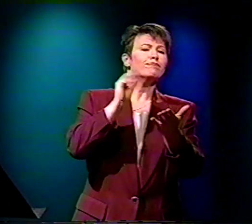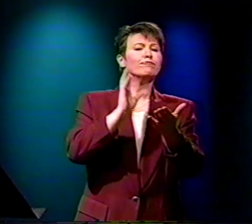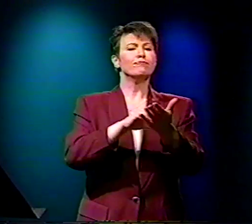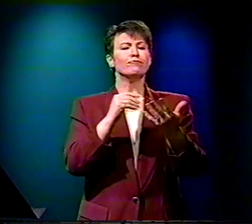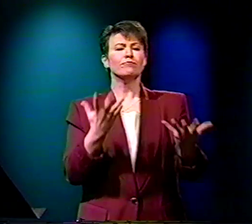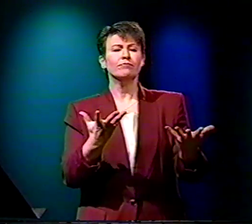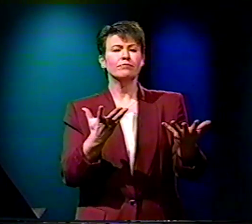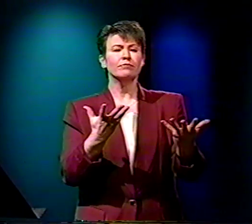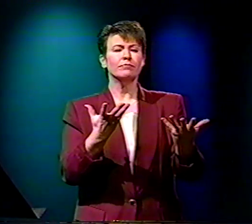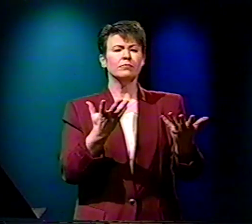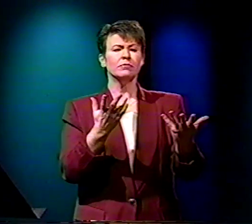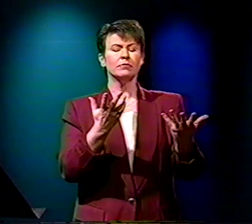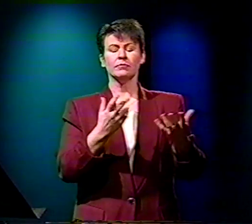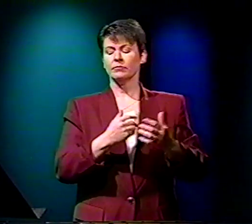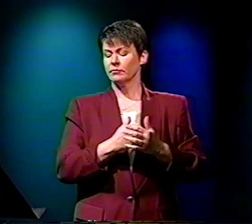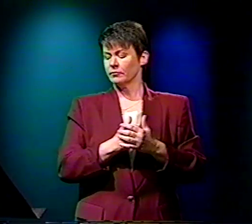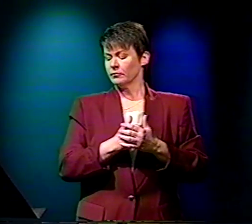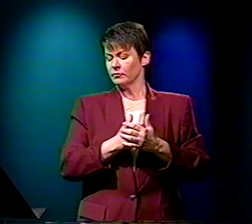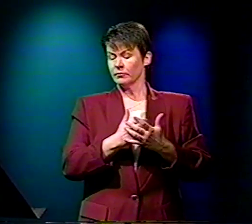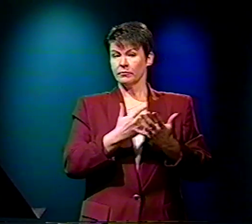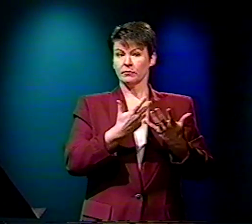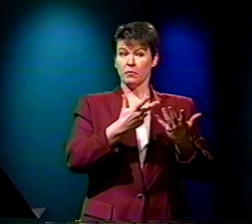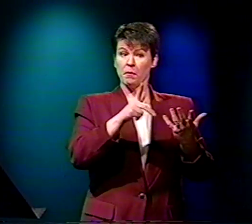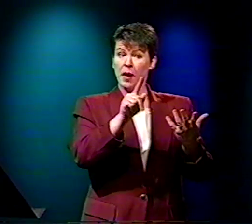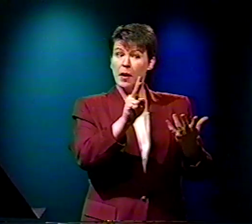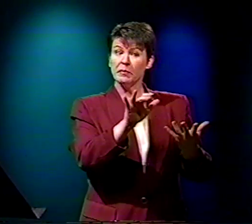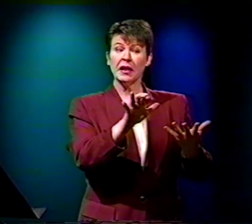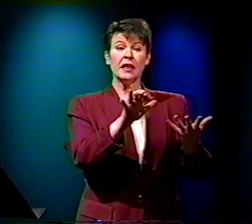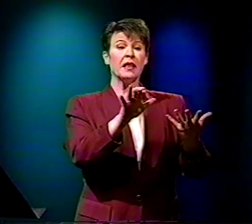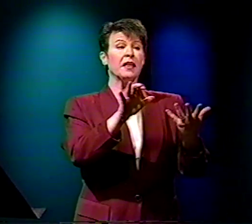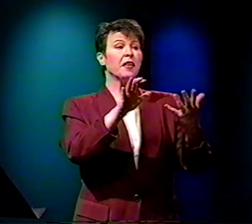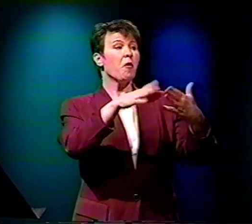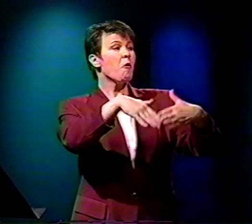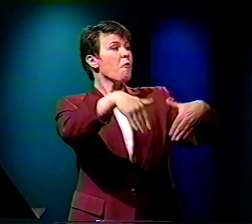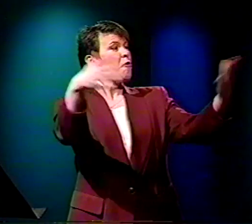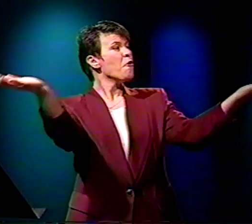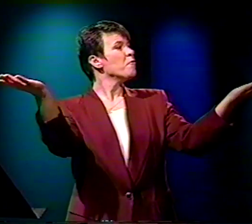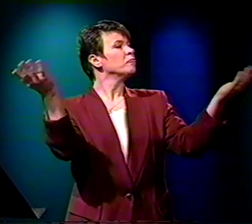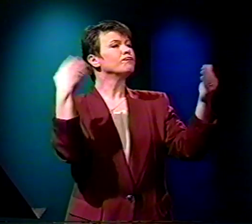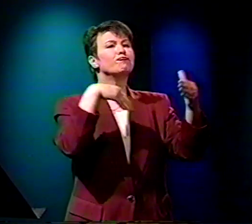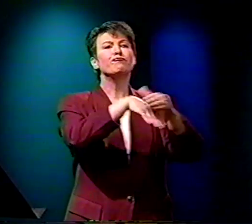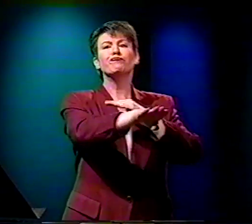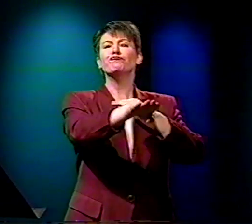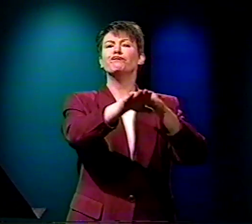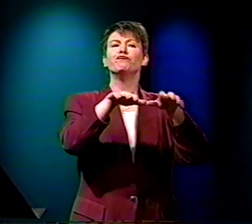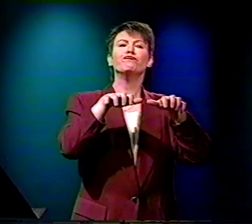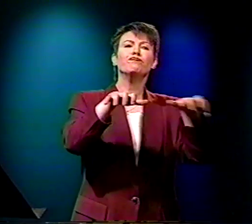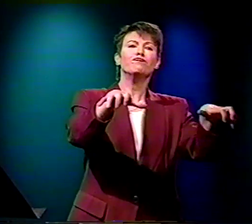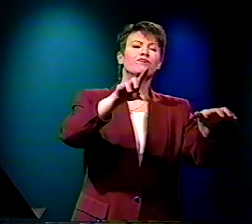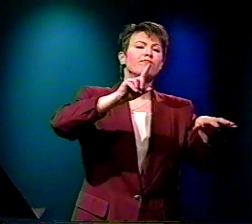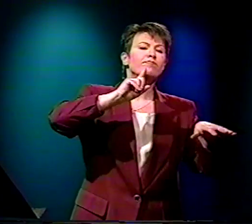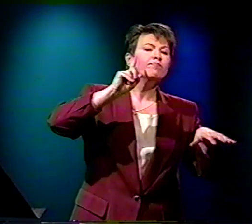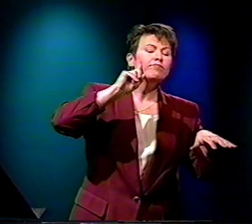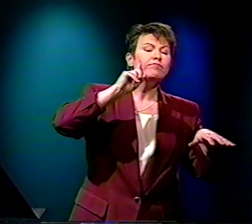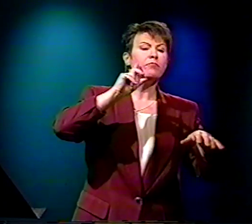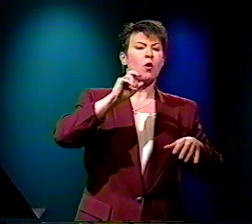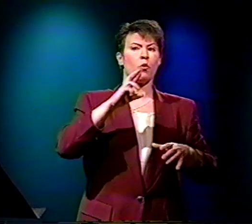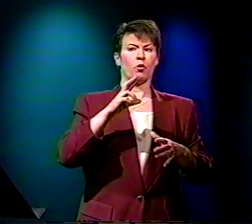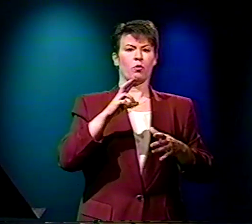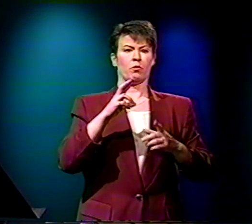a very important or serious situation, that's one thing versus a more pleasant educational kind of a situation.